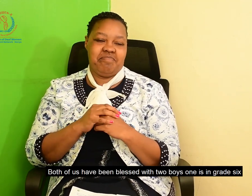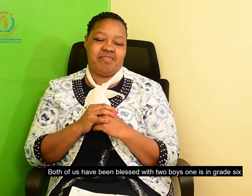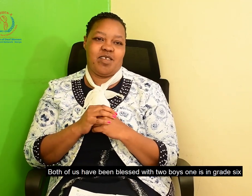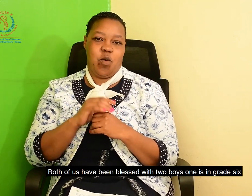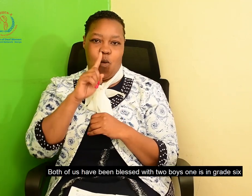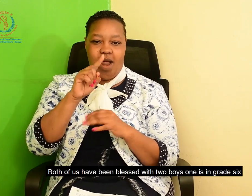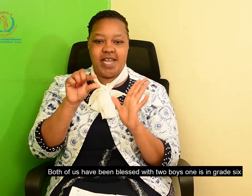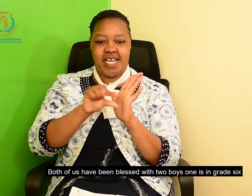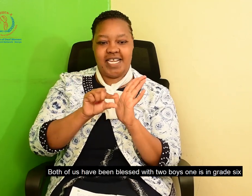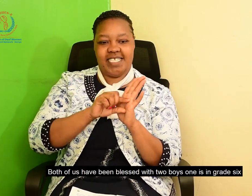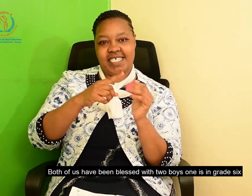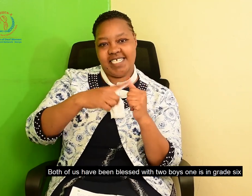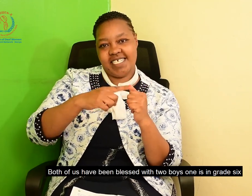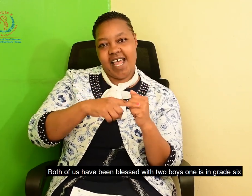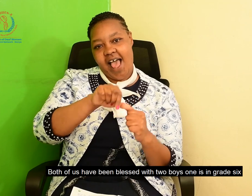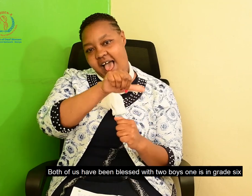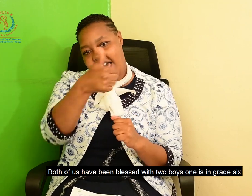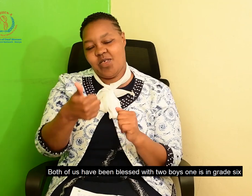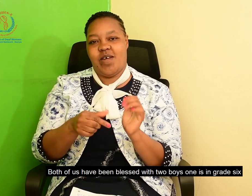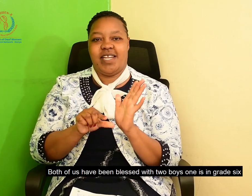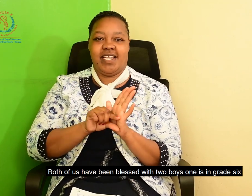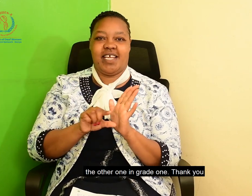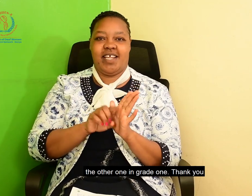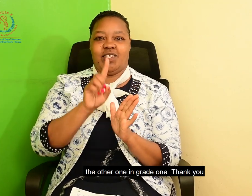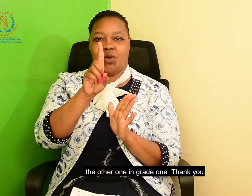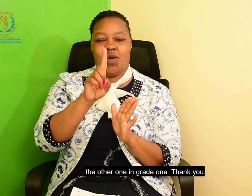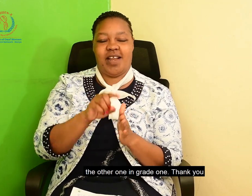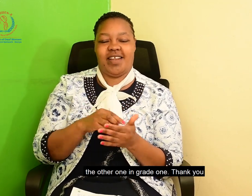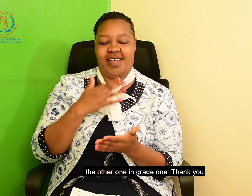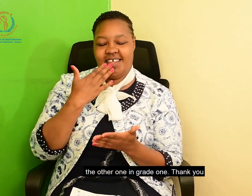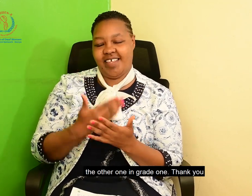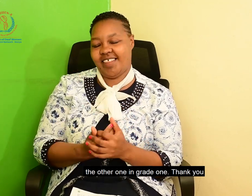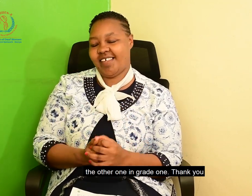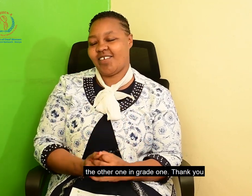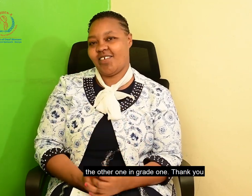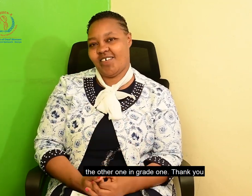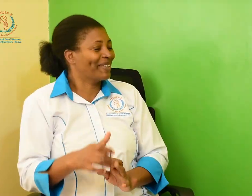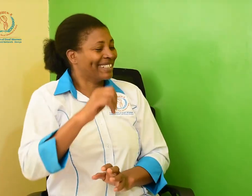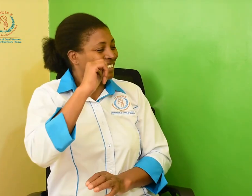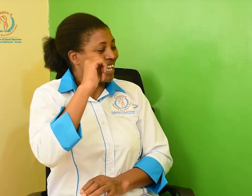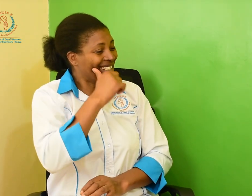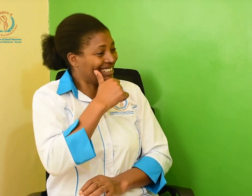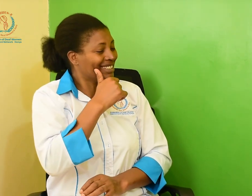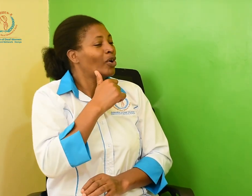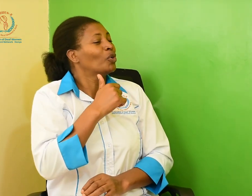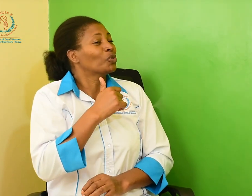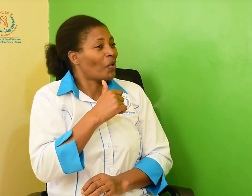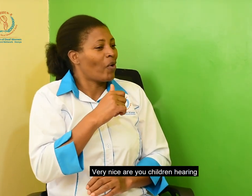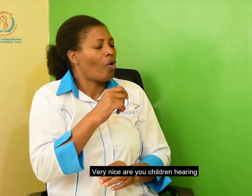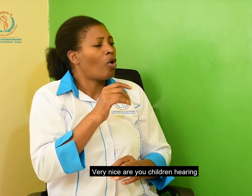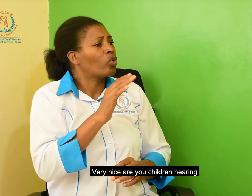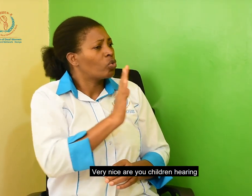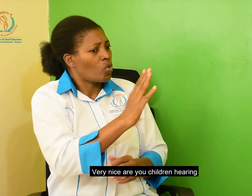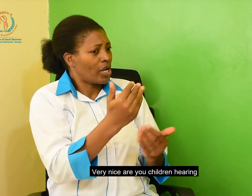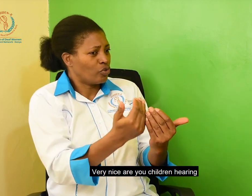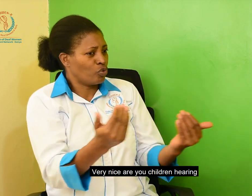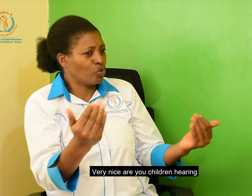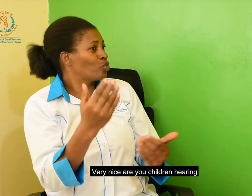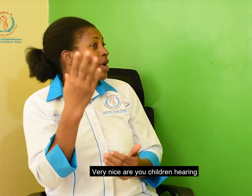Yeah. One is in grade 6, and the other one is in grade 1. Thank you. That's very nice to